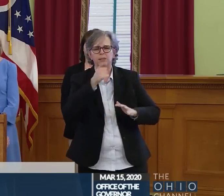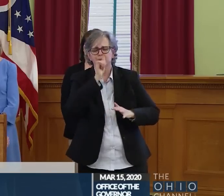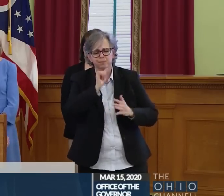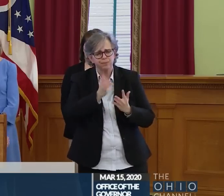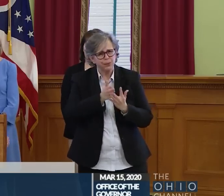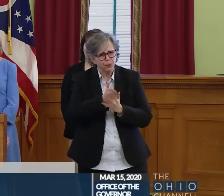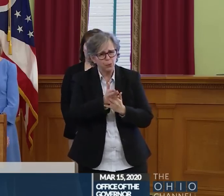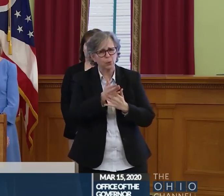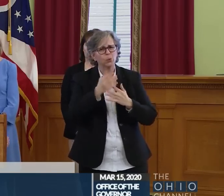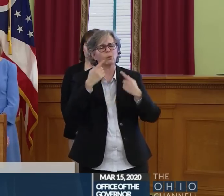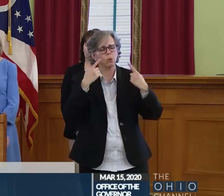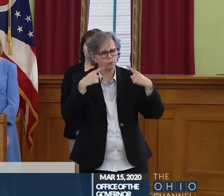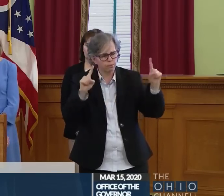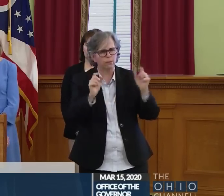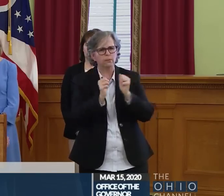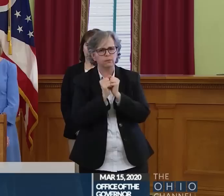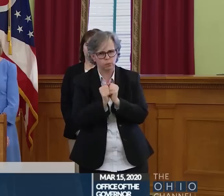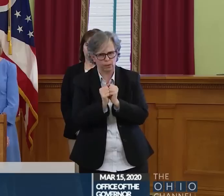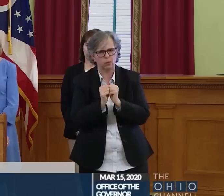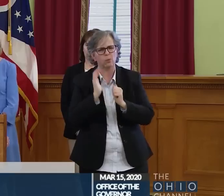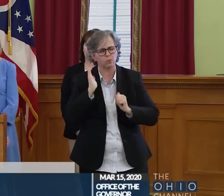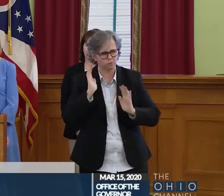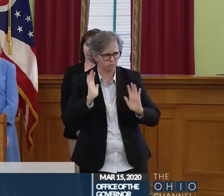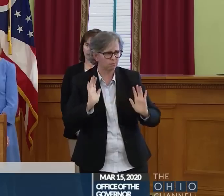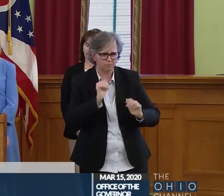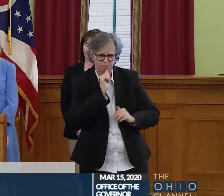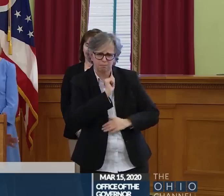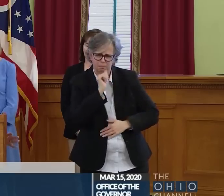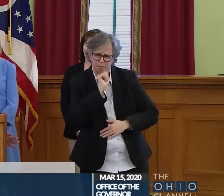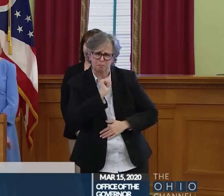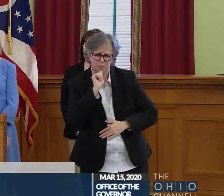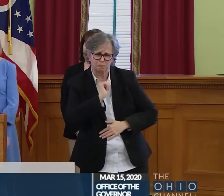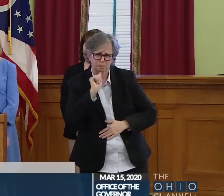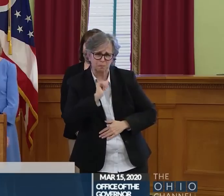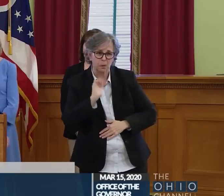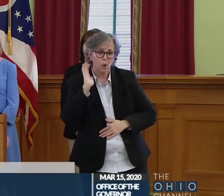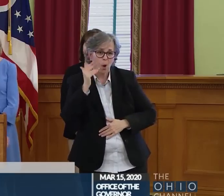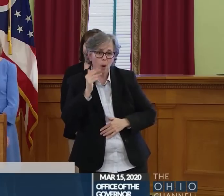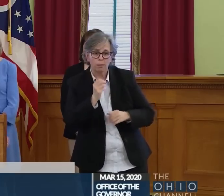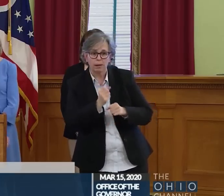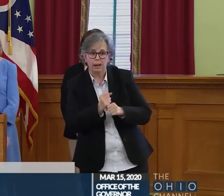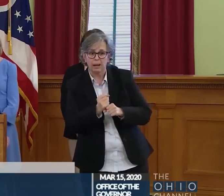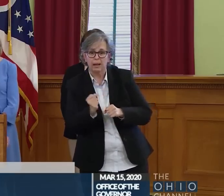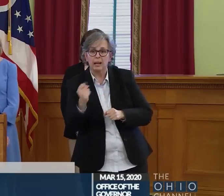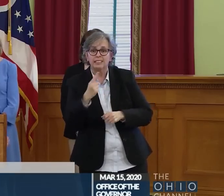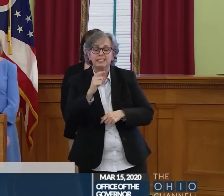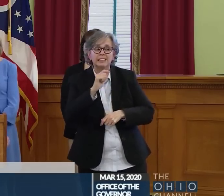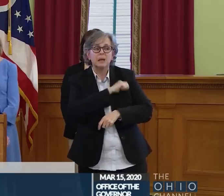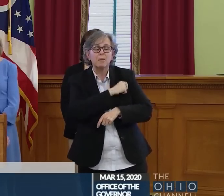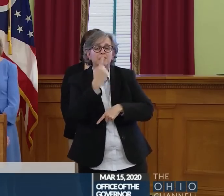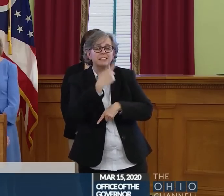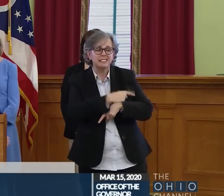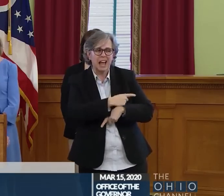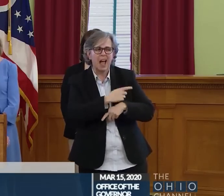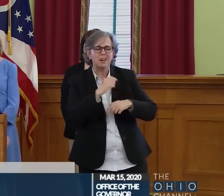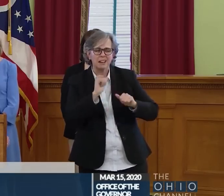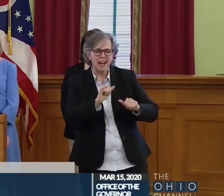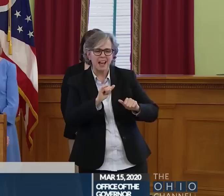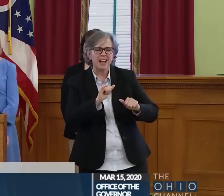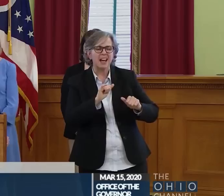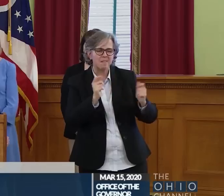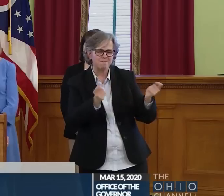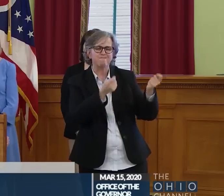What we wish is that next St. Patrick's Day, everyone will be there. And they'll have the opportunity to celebrate St.